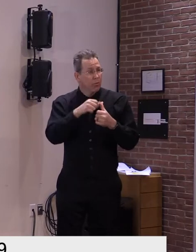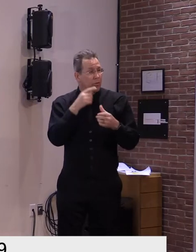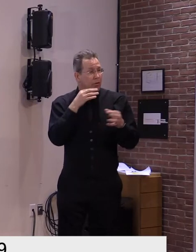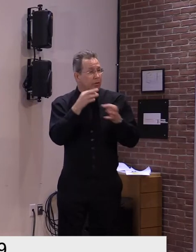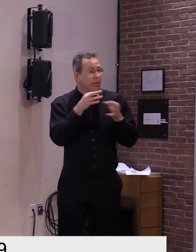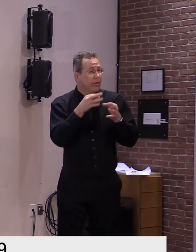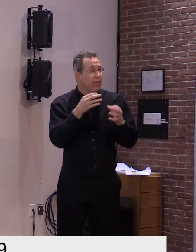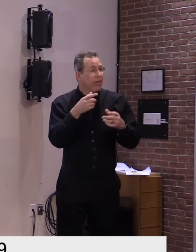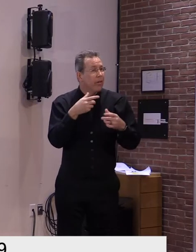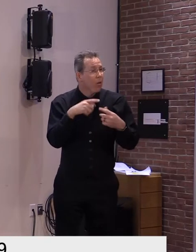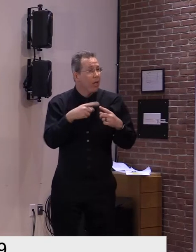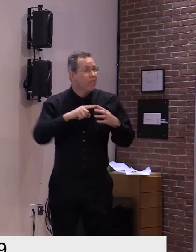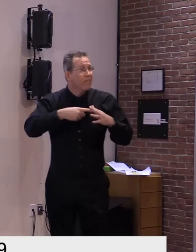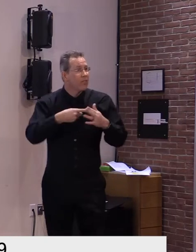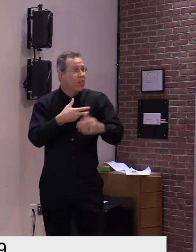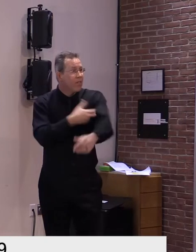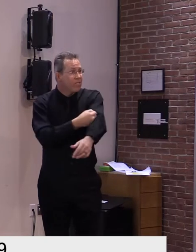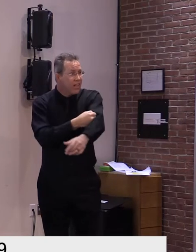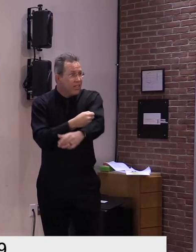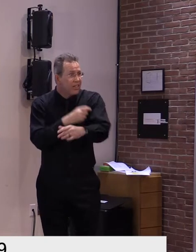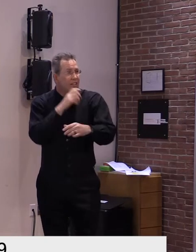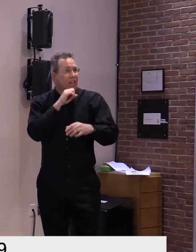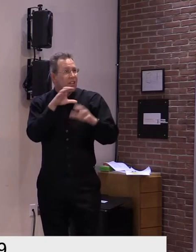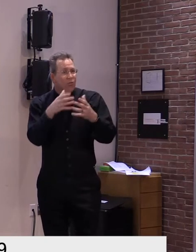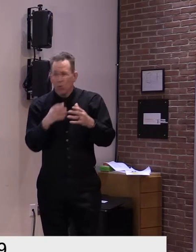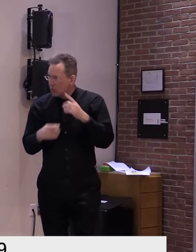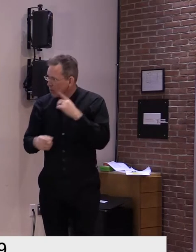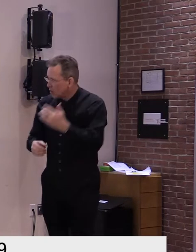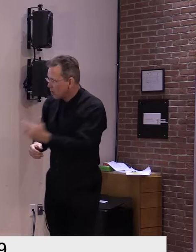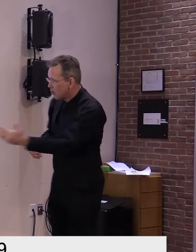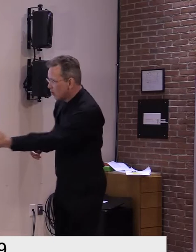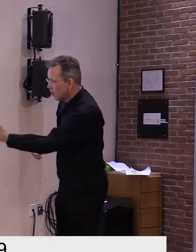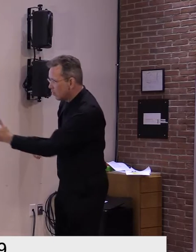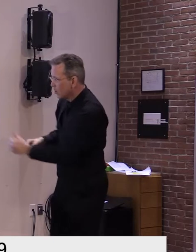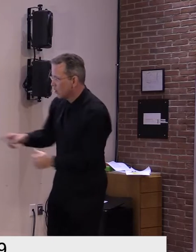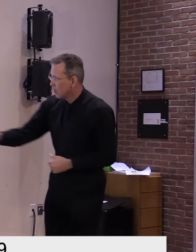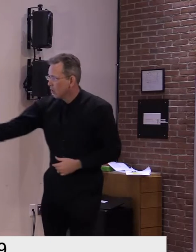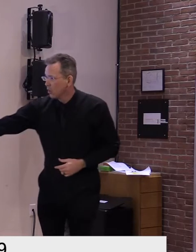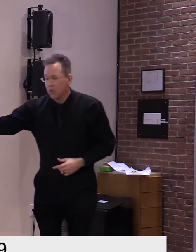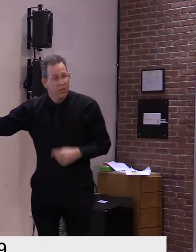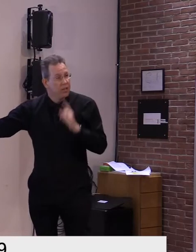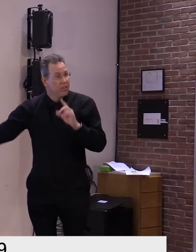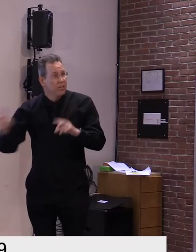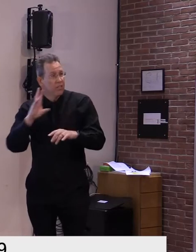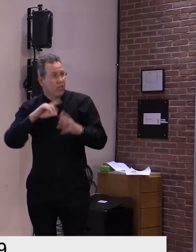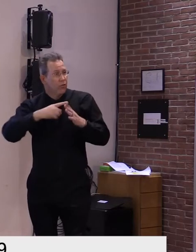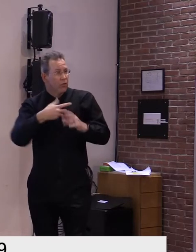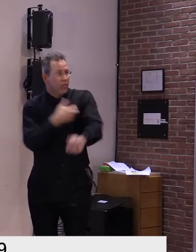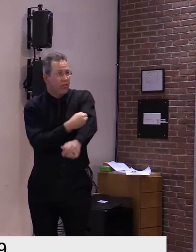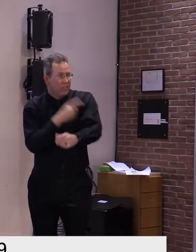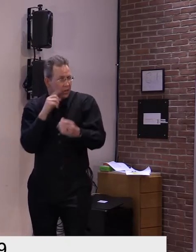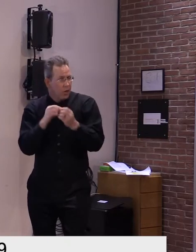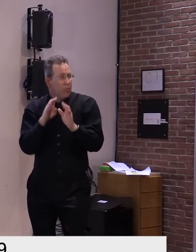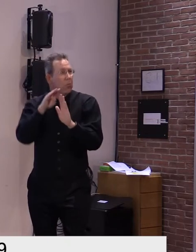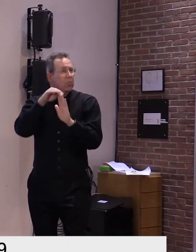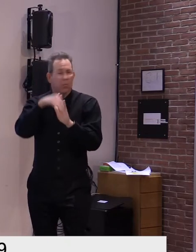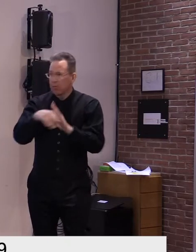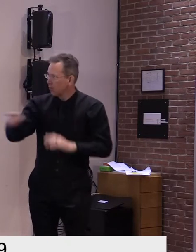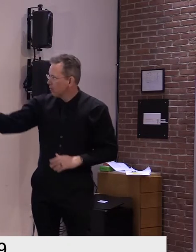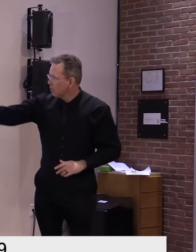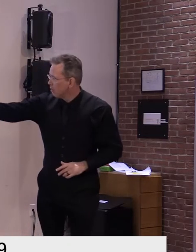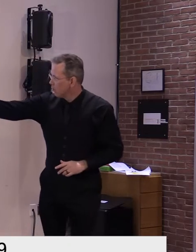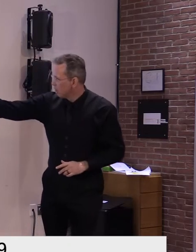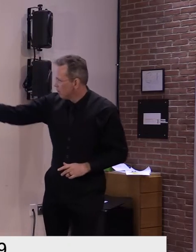per capita basis compared to the under 70 crowd. And we anticipate that the 65 to 69-year-old